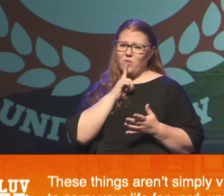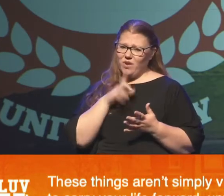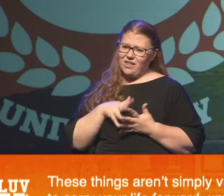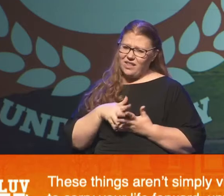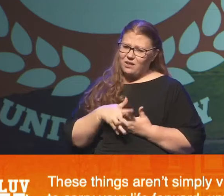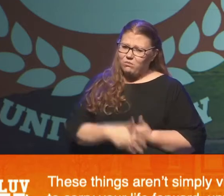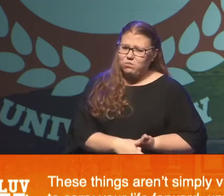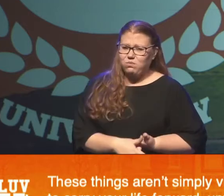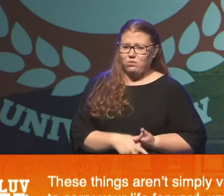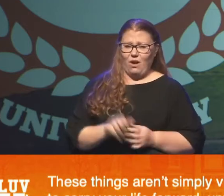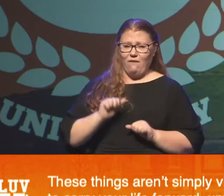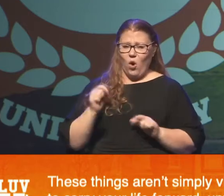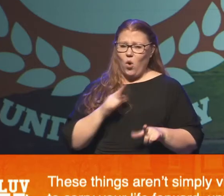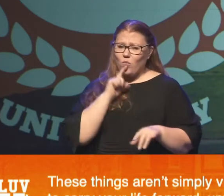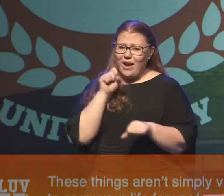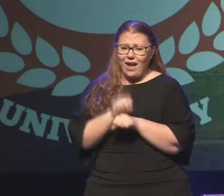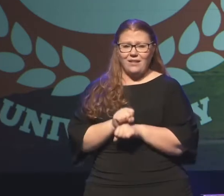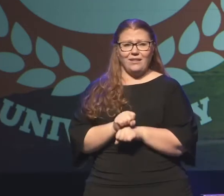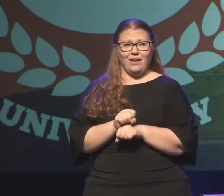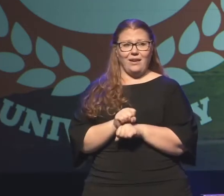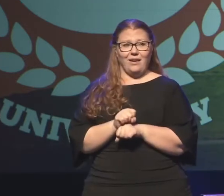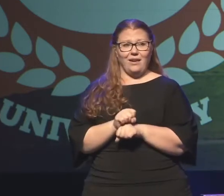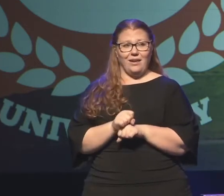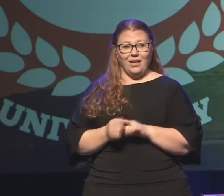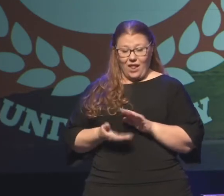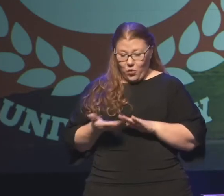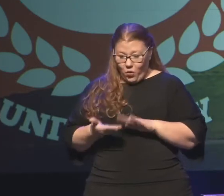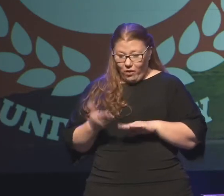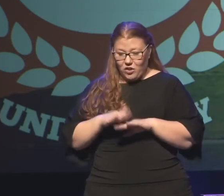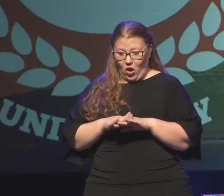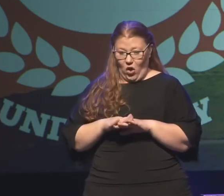very bedrock of all reality that not only runs on the fuel of